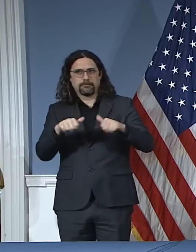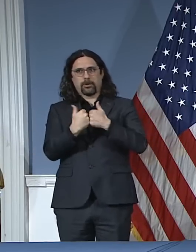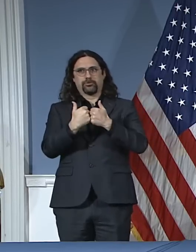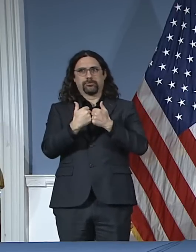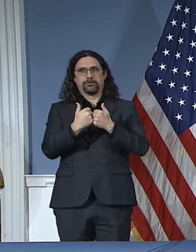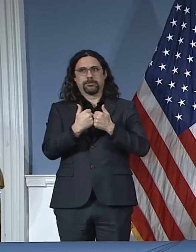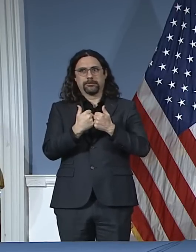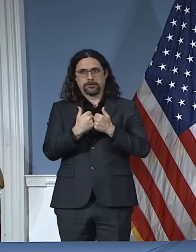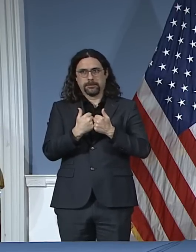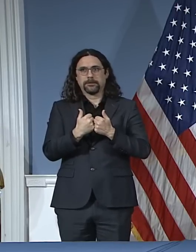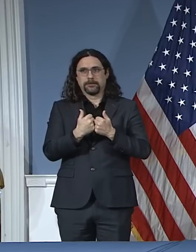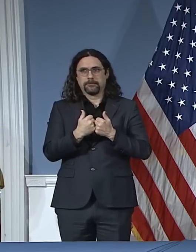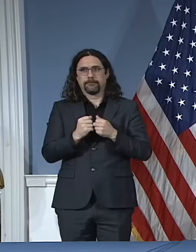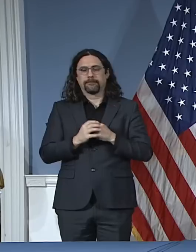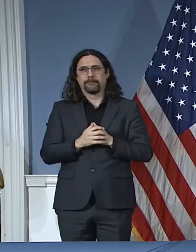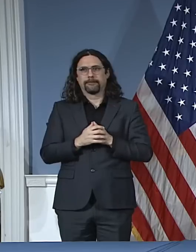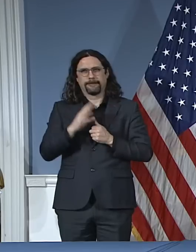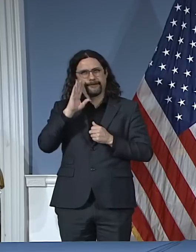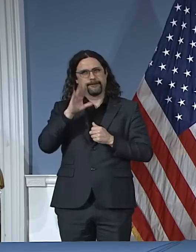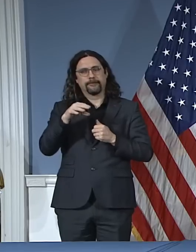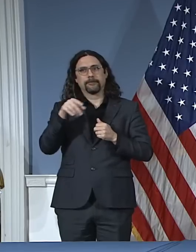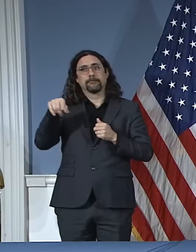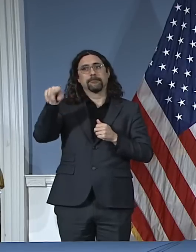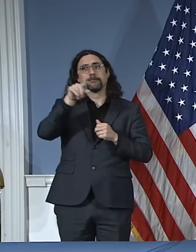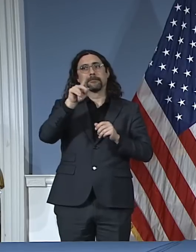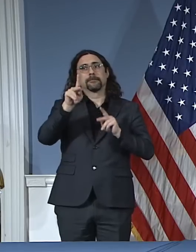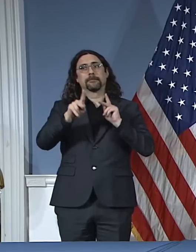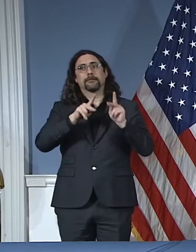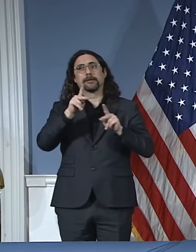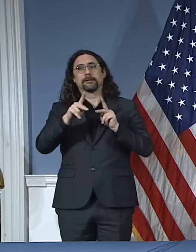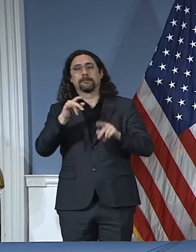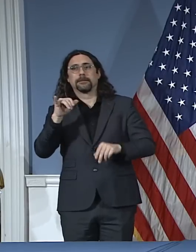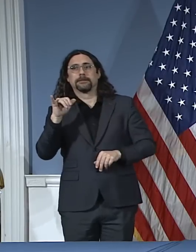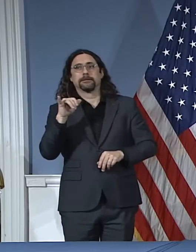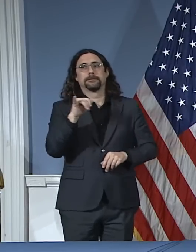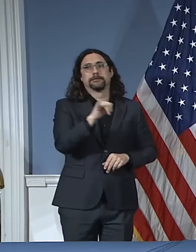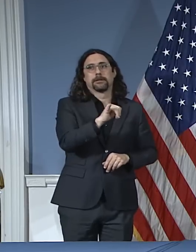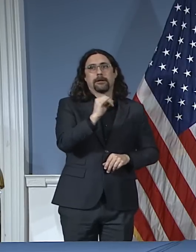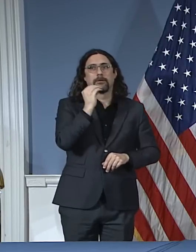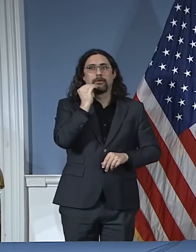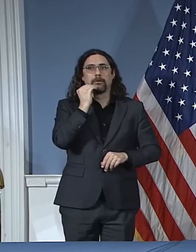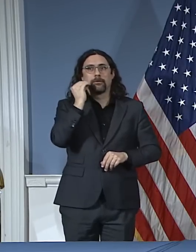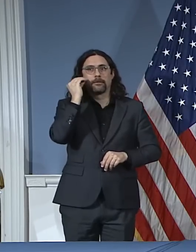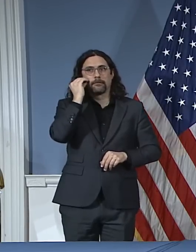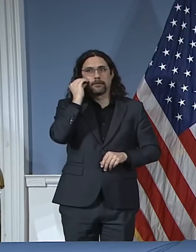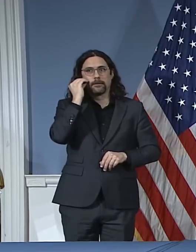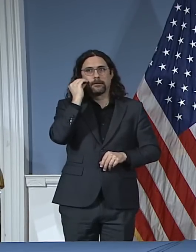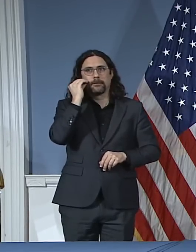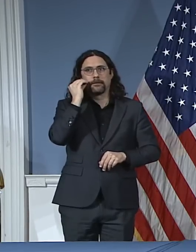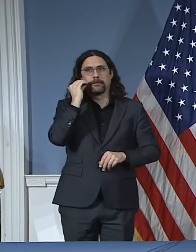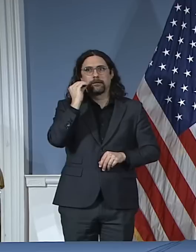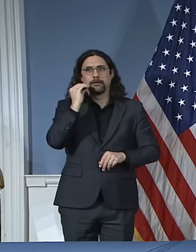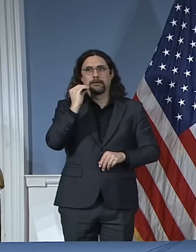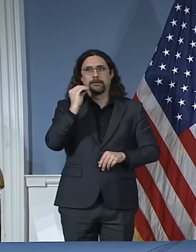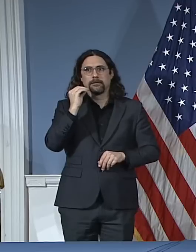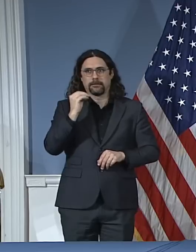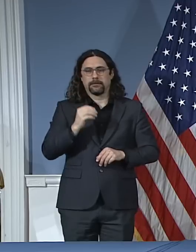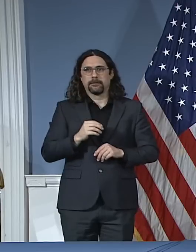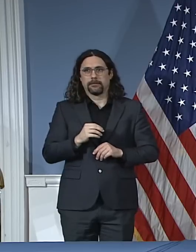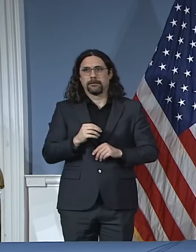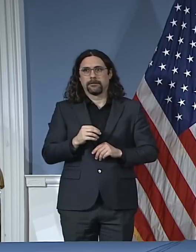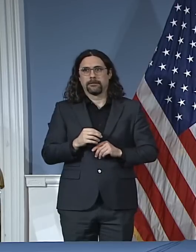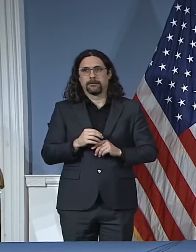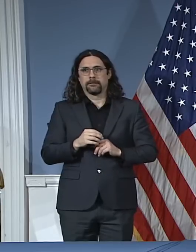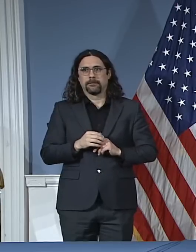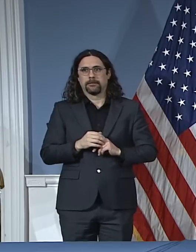happen any time of the year, not even in summer, to have so many people home at once, so many families and so many children looking